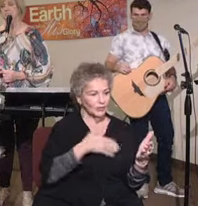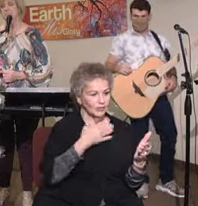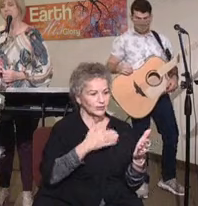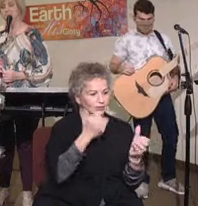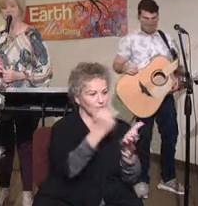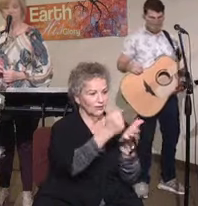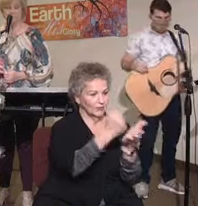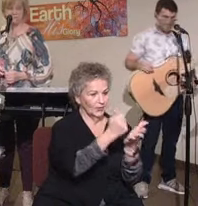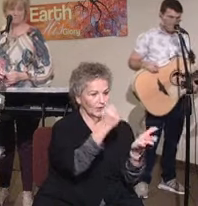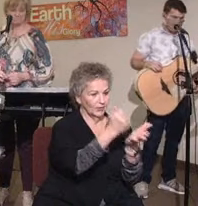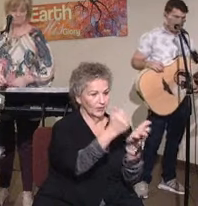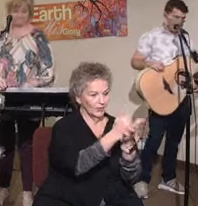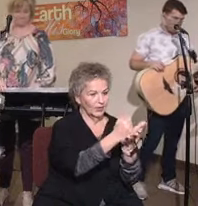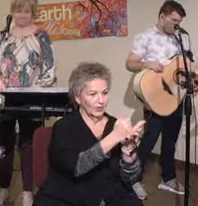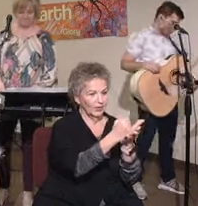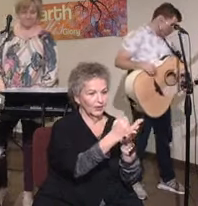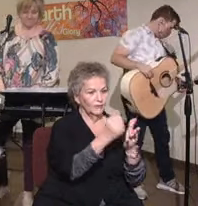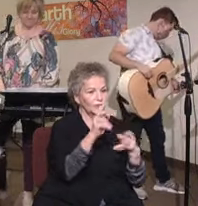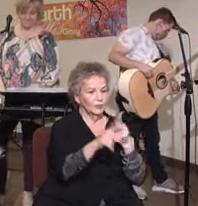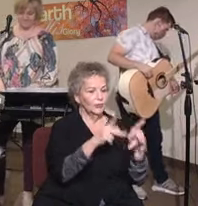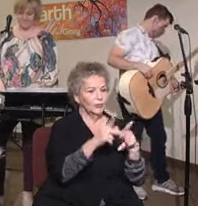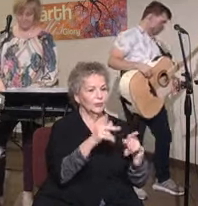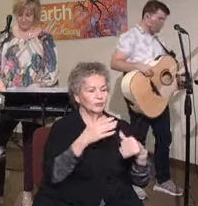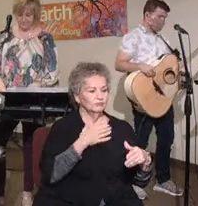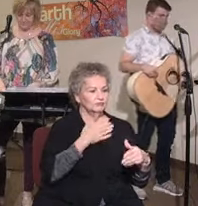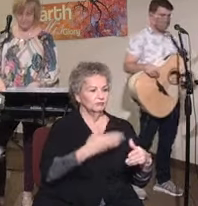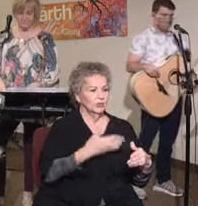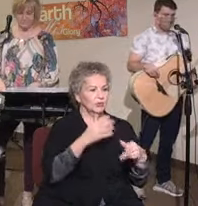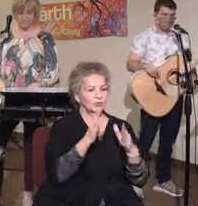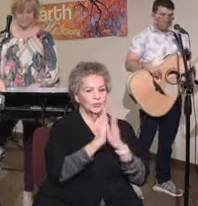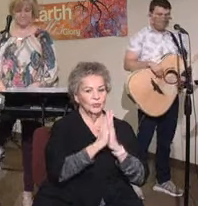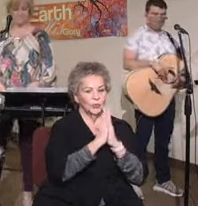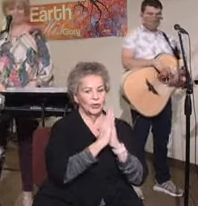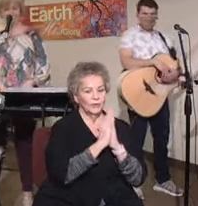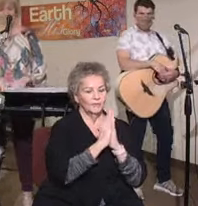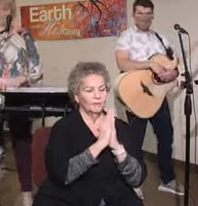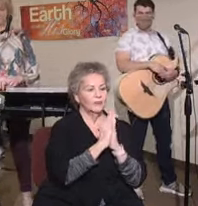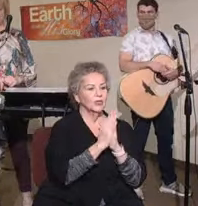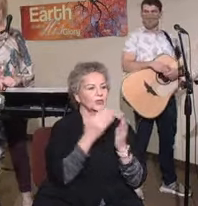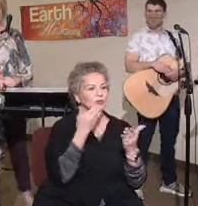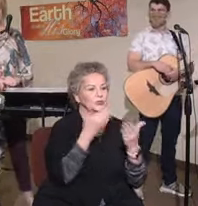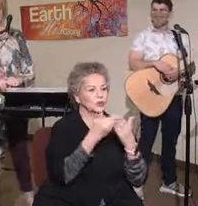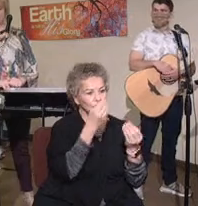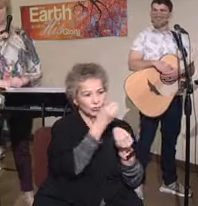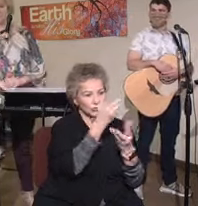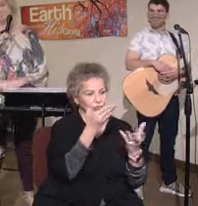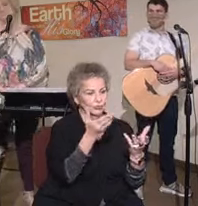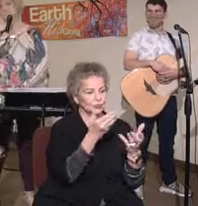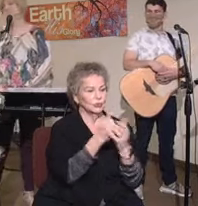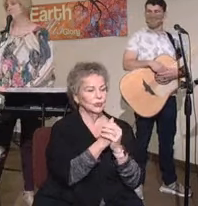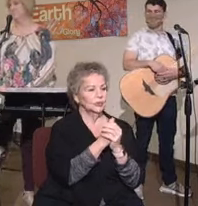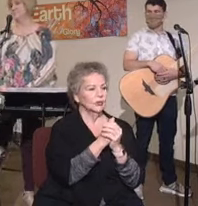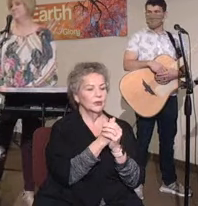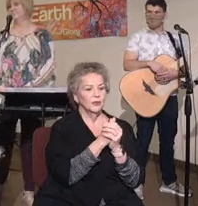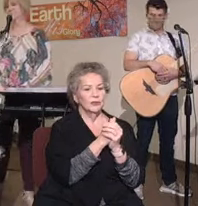have an amen? Amen. For those that will pray. So that's kind of where you are. Here's the good news. Pastor had